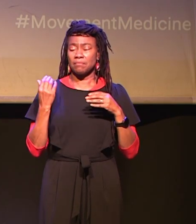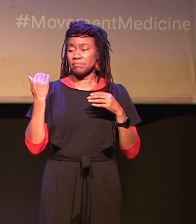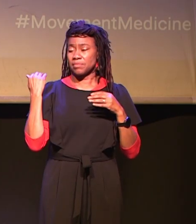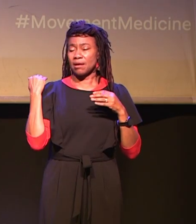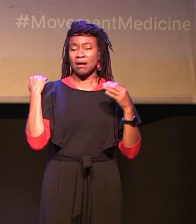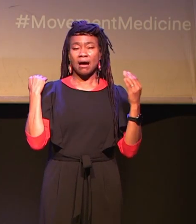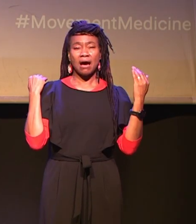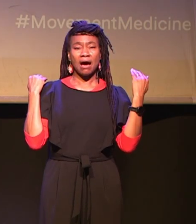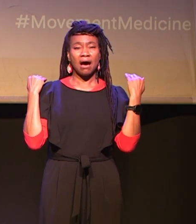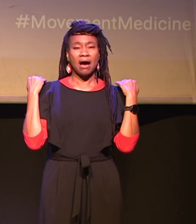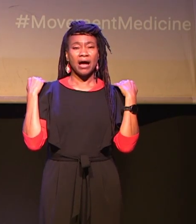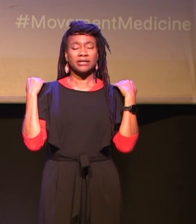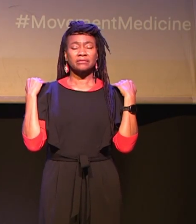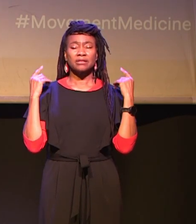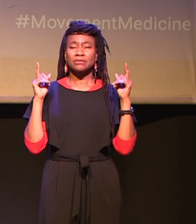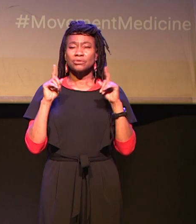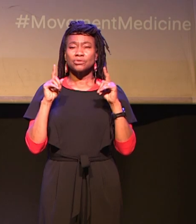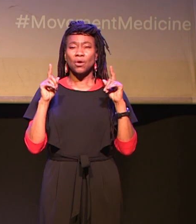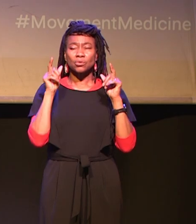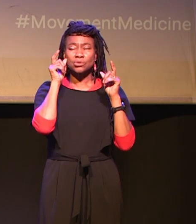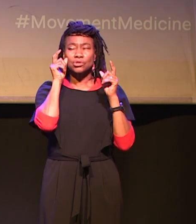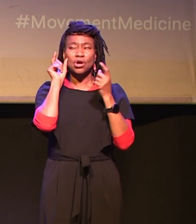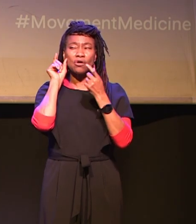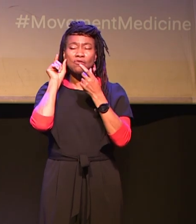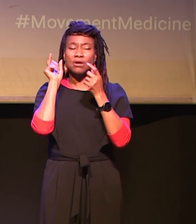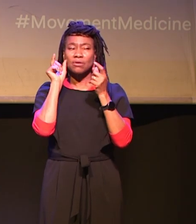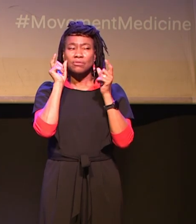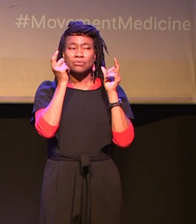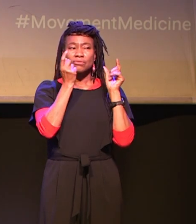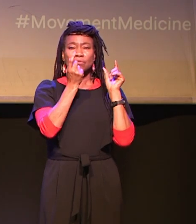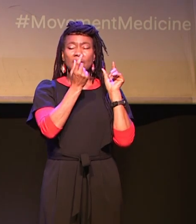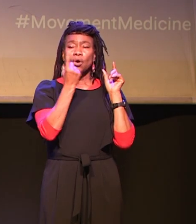without turning around, who's behind you, the life behind you.